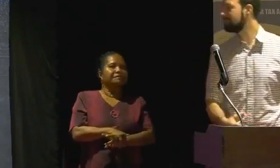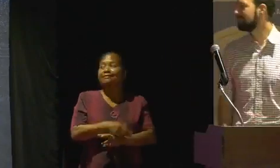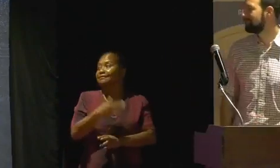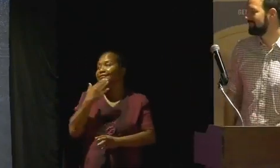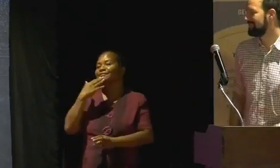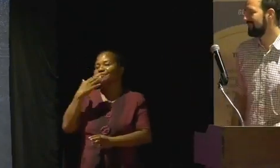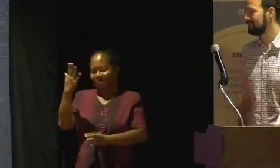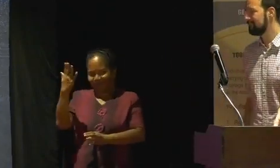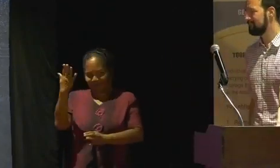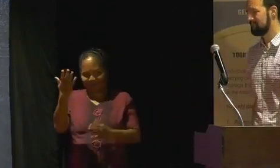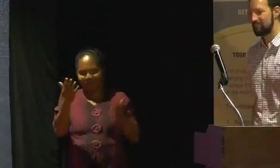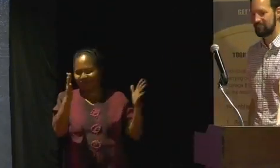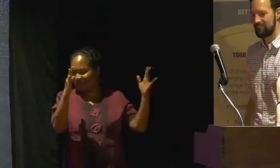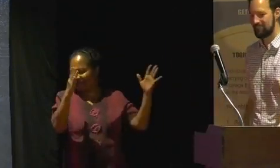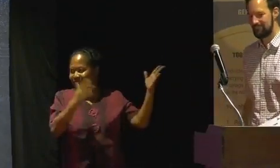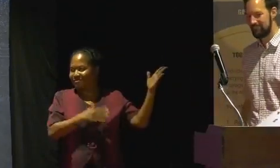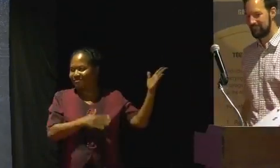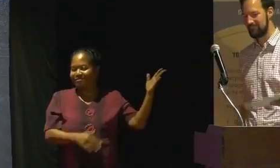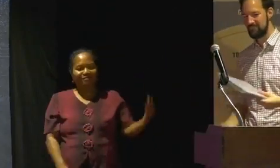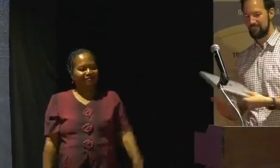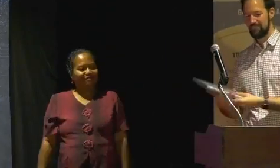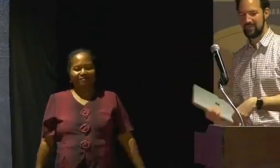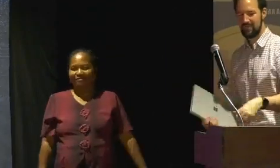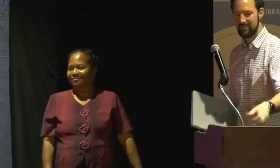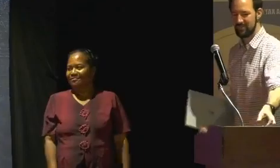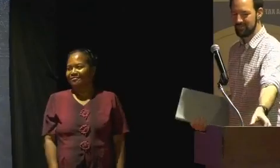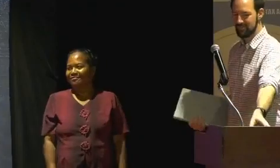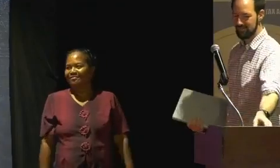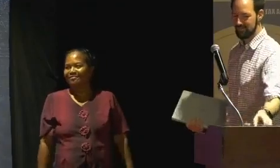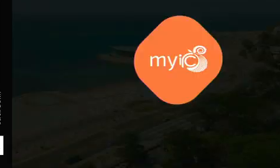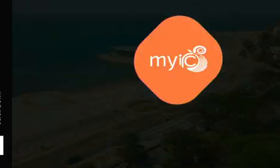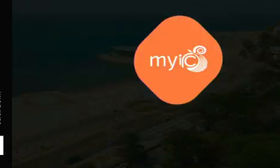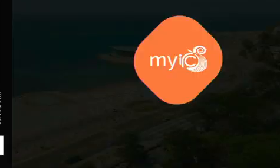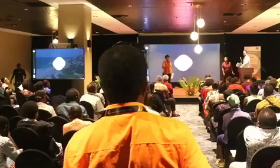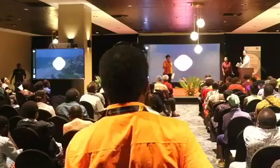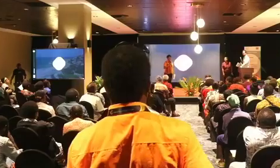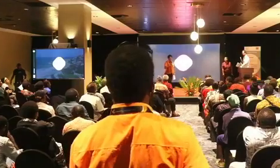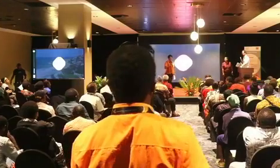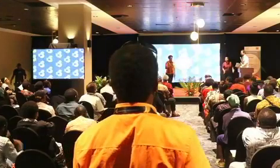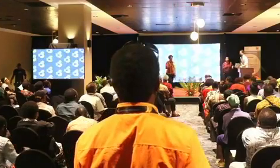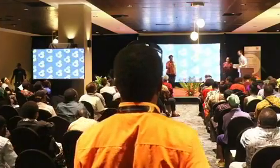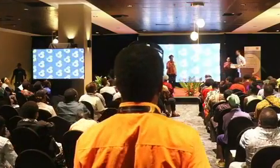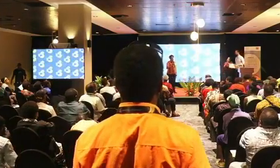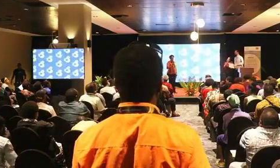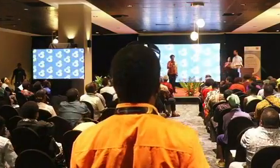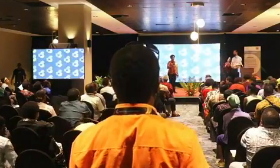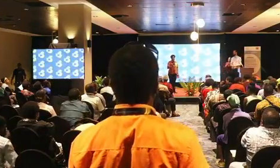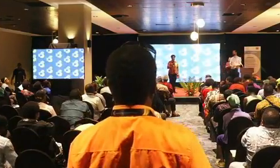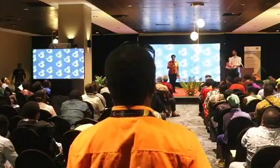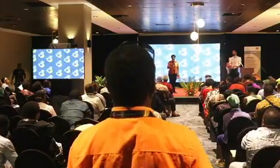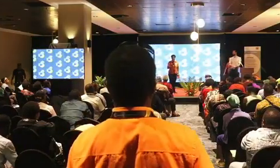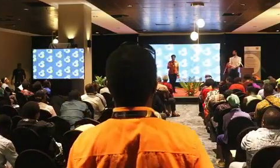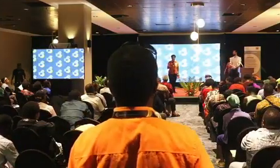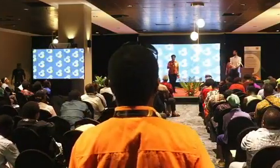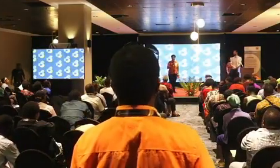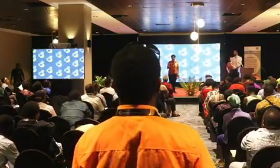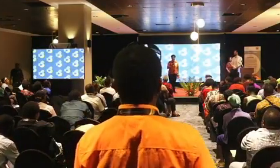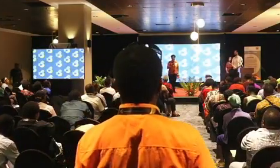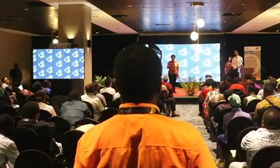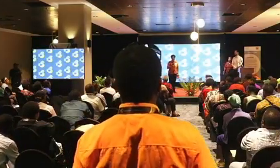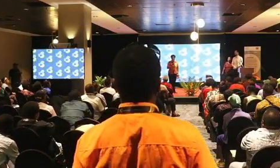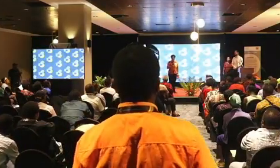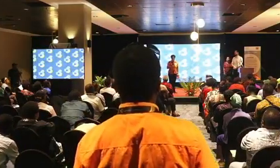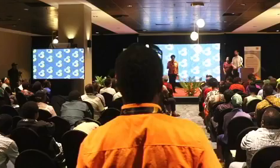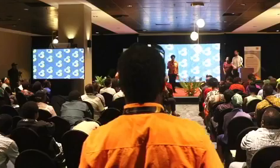Thank you, Jason and Caroline. We are excited. We are happy. IRC